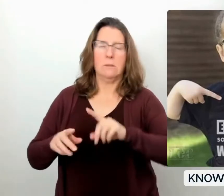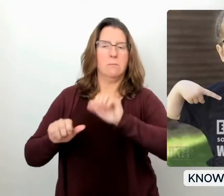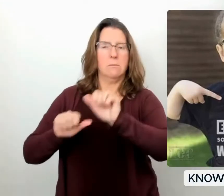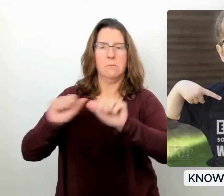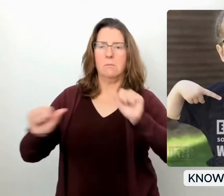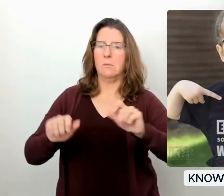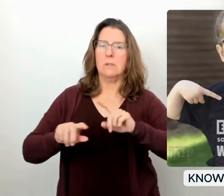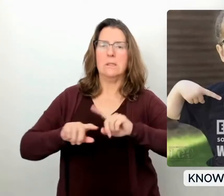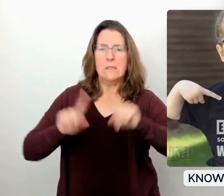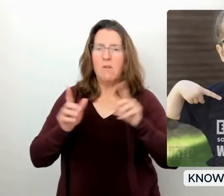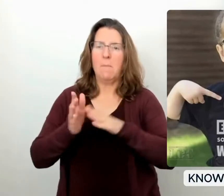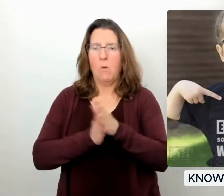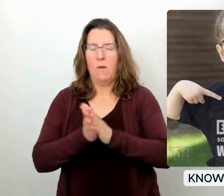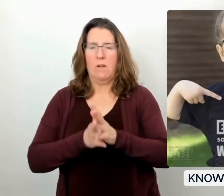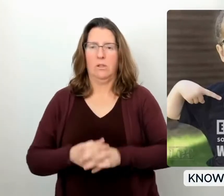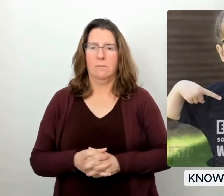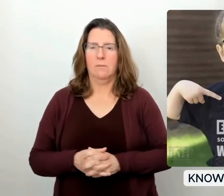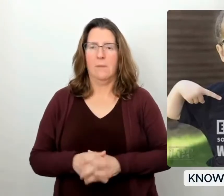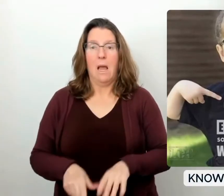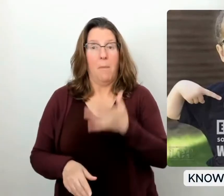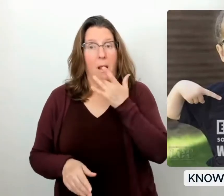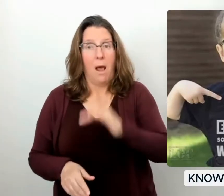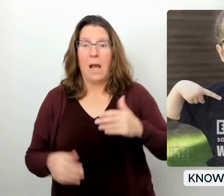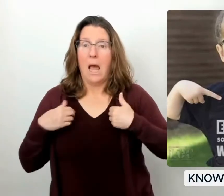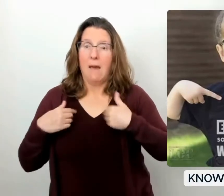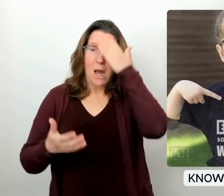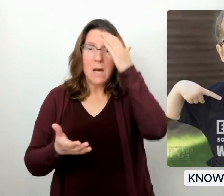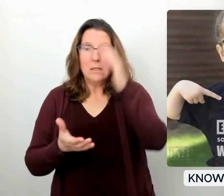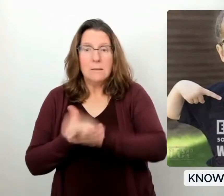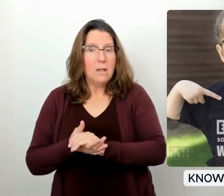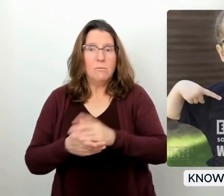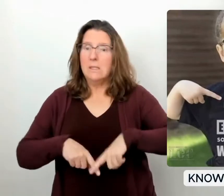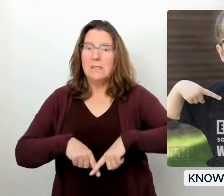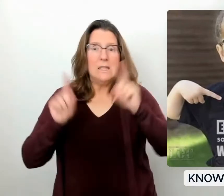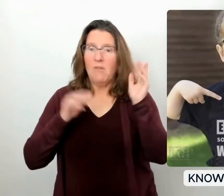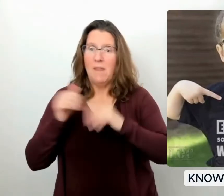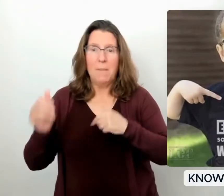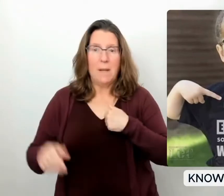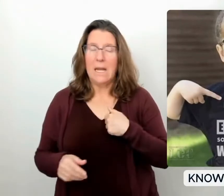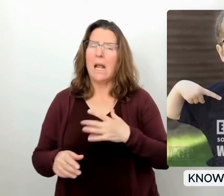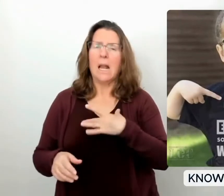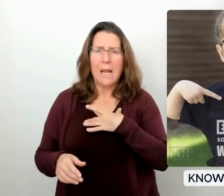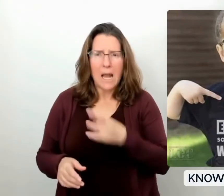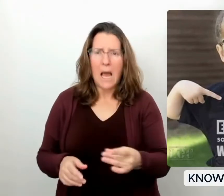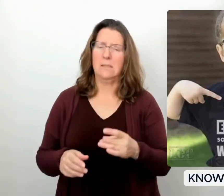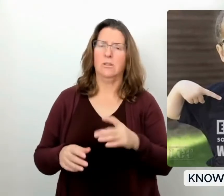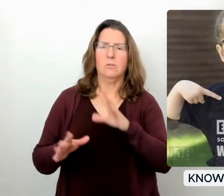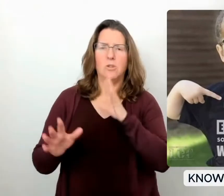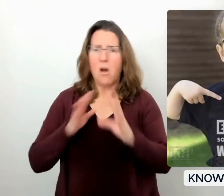We must get to know what these are, get to know who they are. My husband is so different from me. He loves to